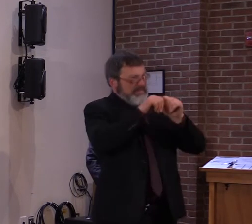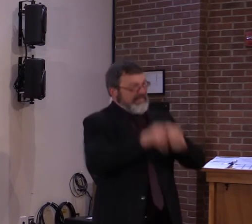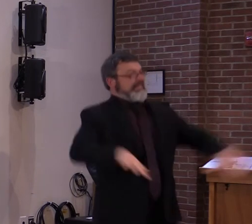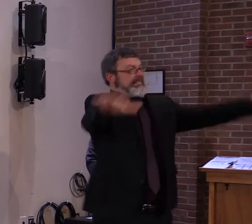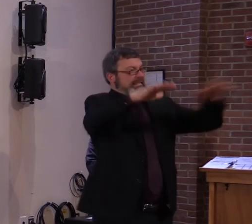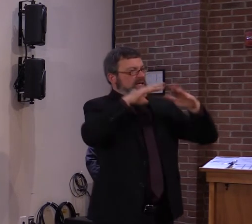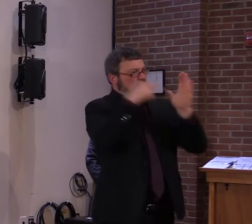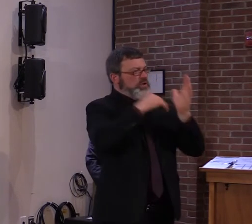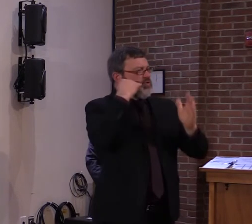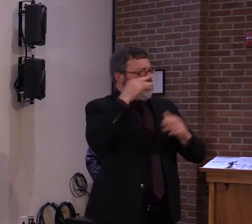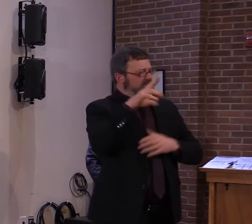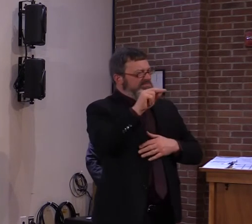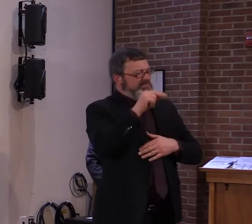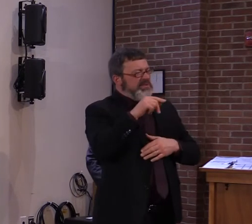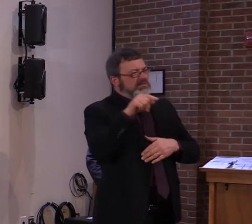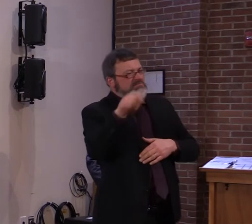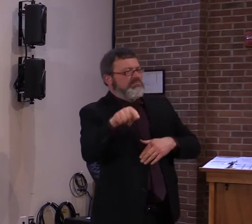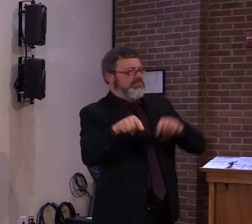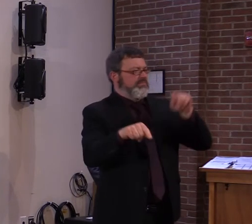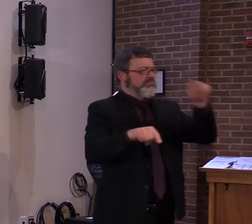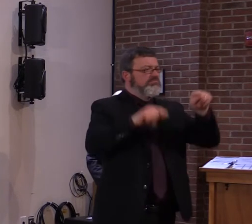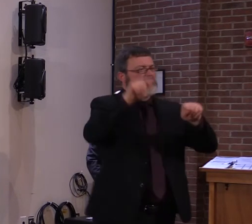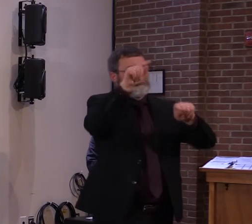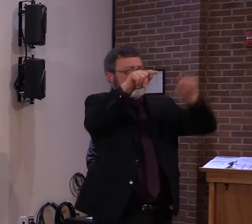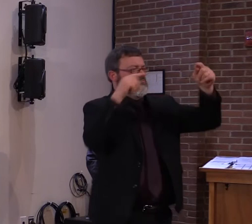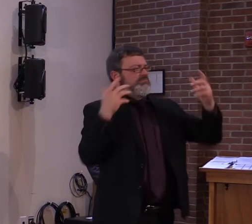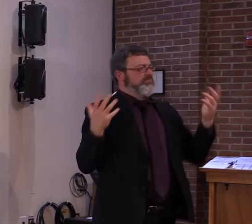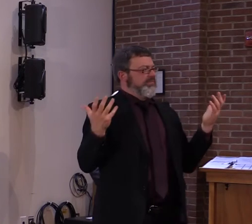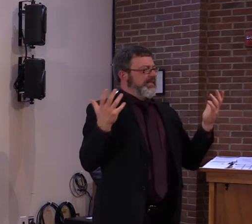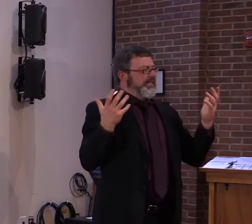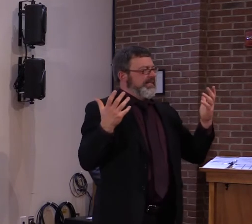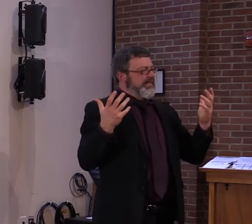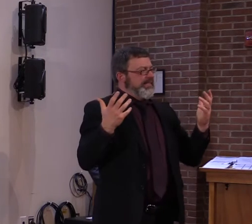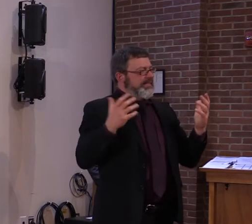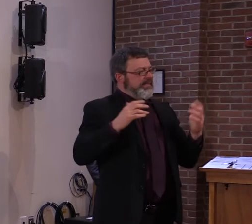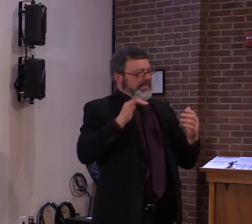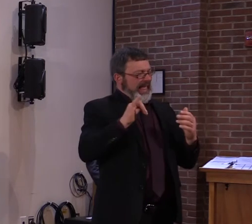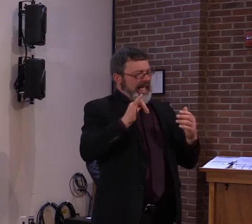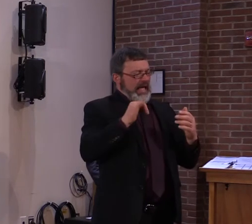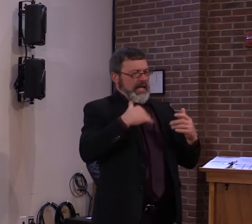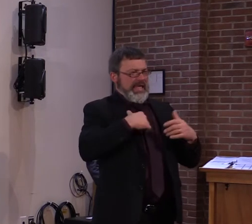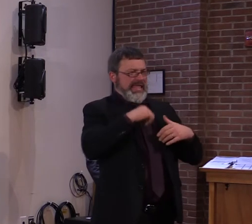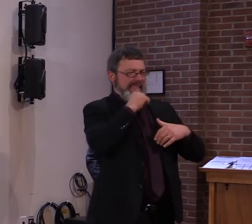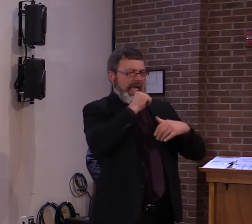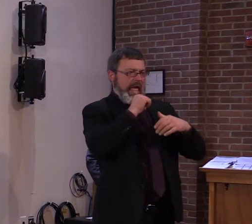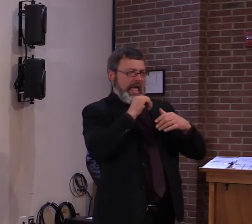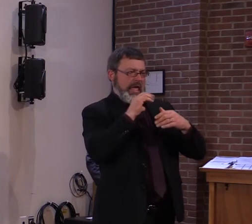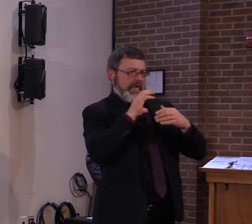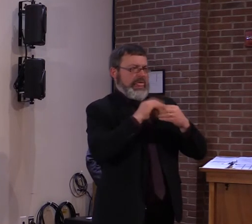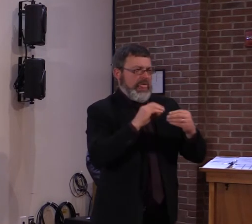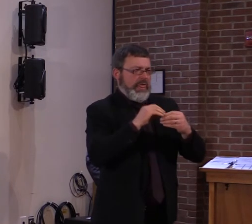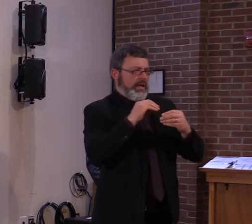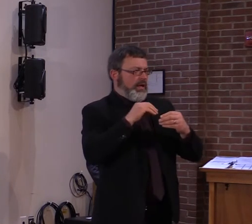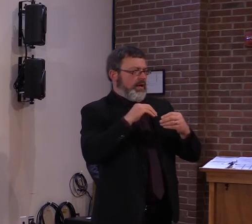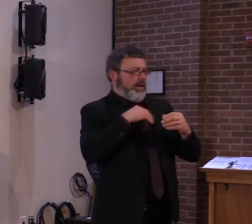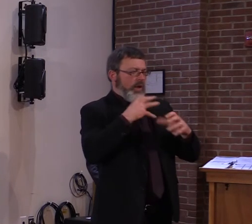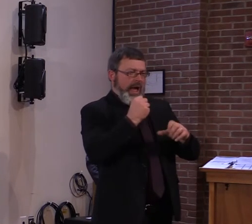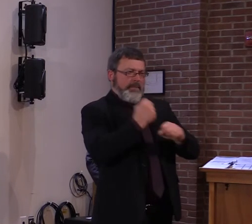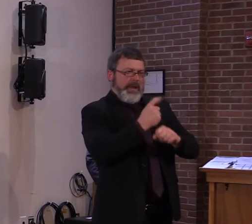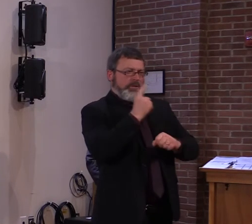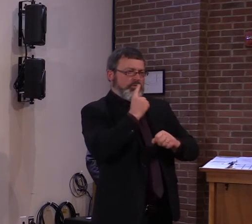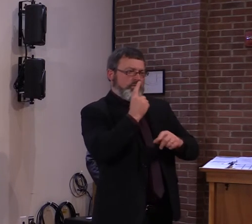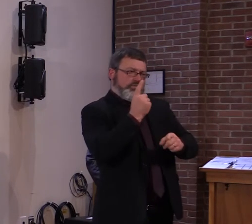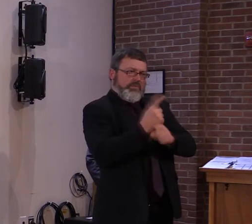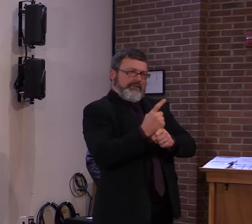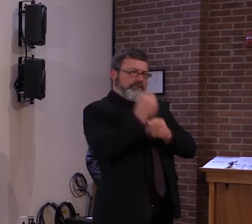we do risk breaching confidentiality for people in that setting. So we have to be careful. Our